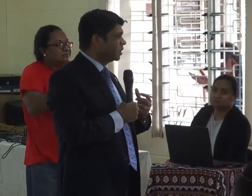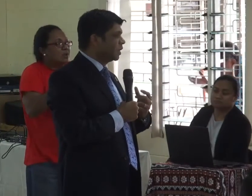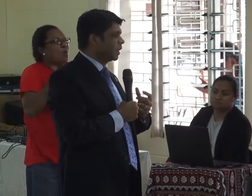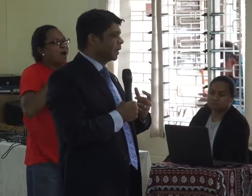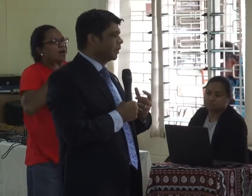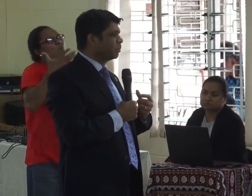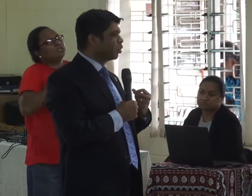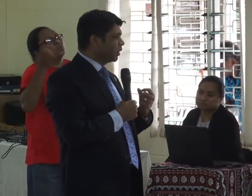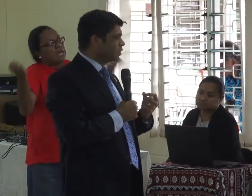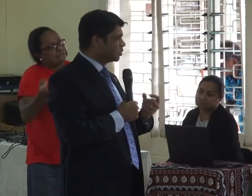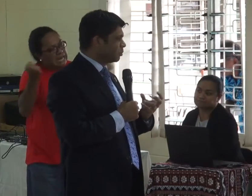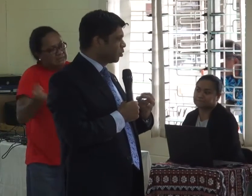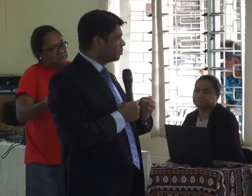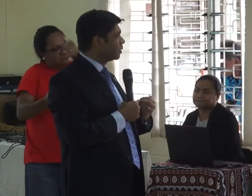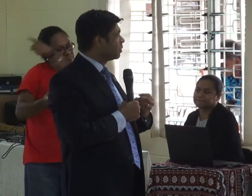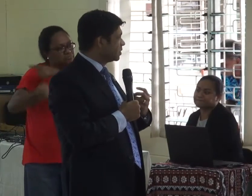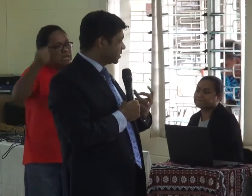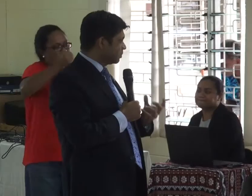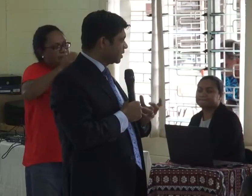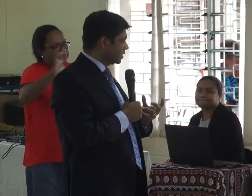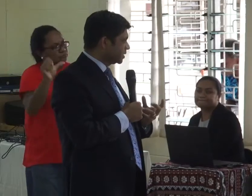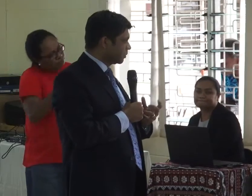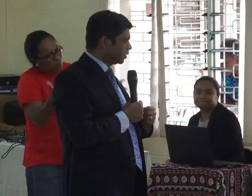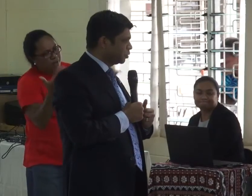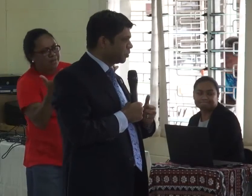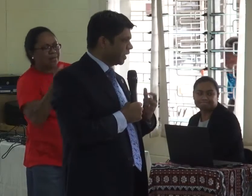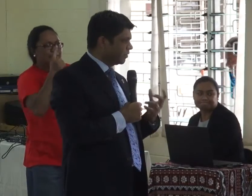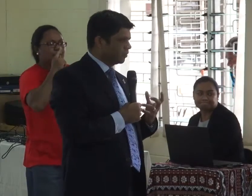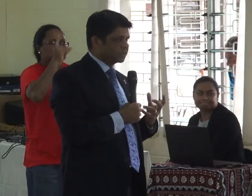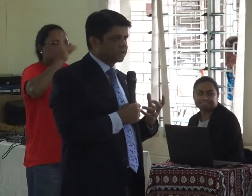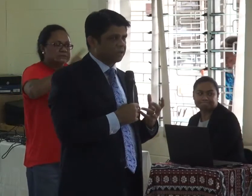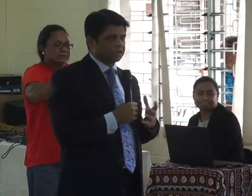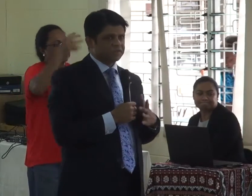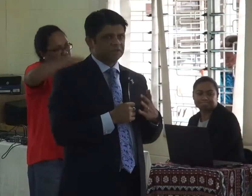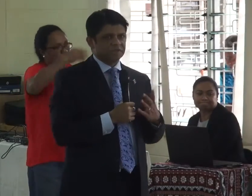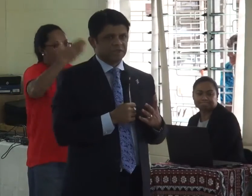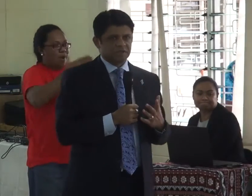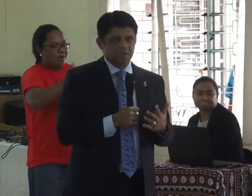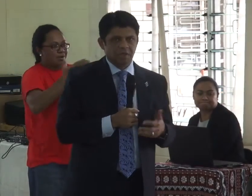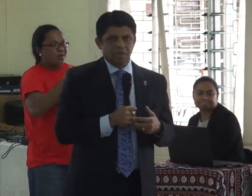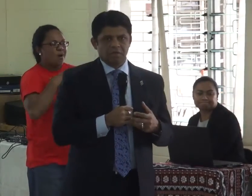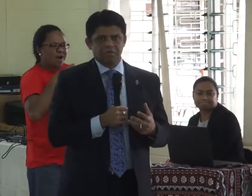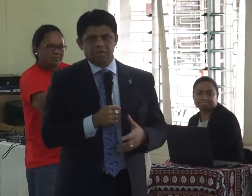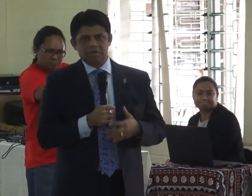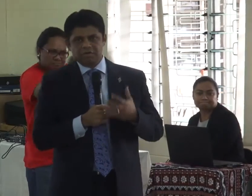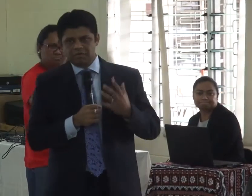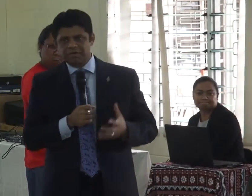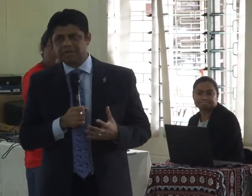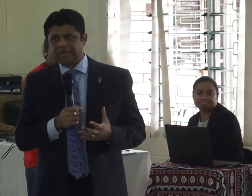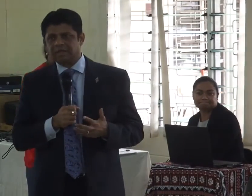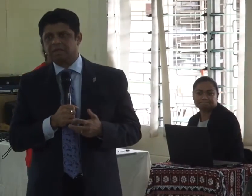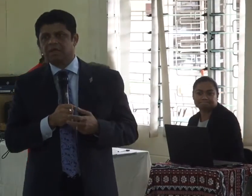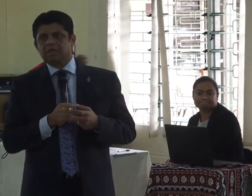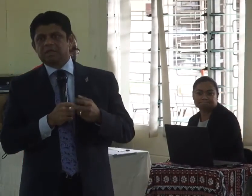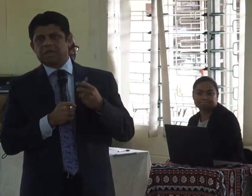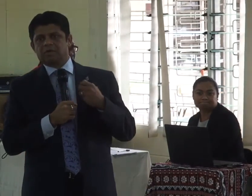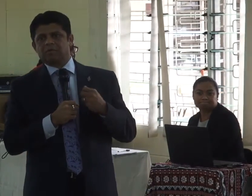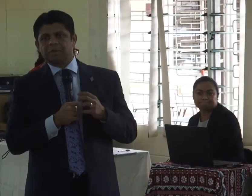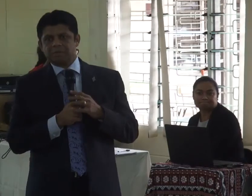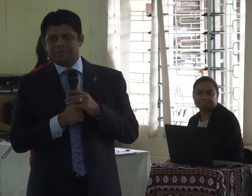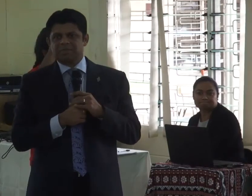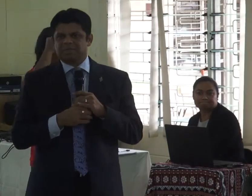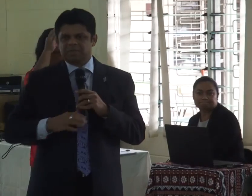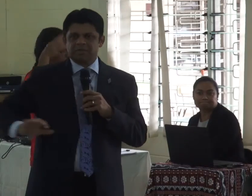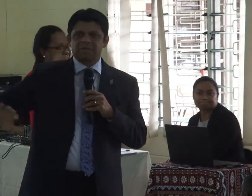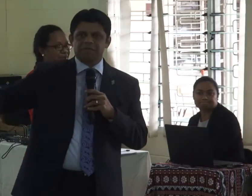encourage employers to employ people with disabilities. I mean, you have obviously a lot of skill sets, a lot of knowledge, a lot of intellect. There are a lot